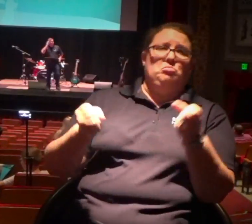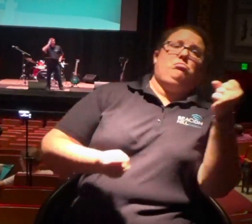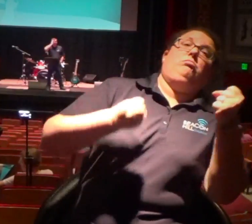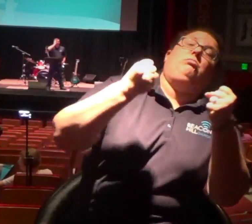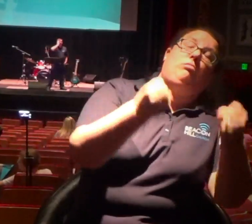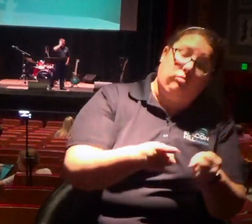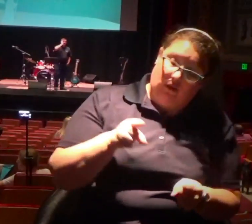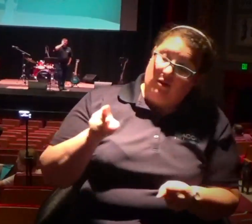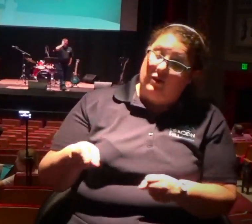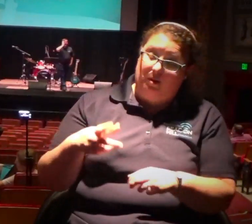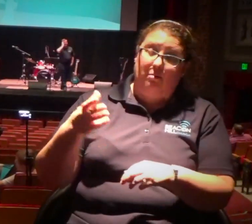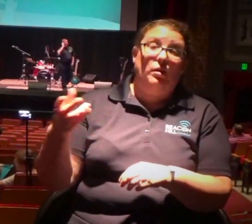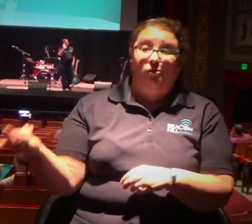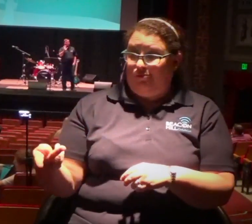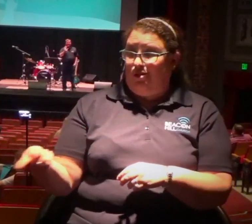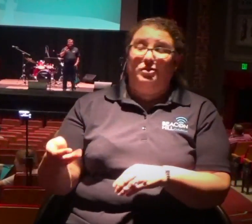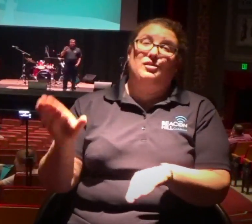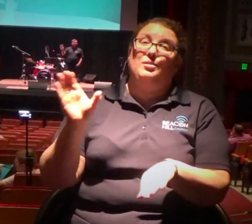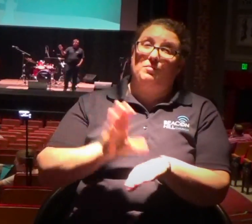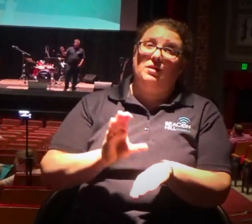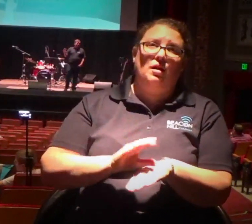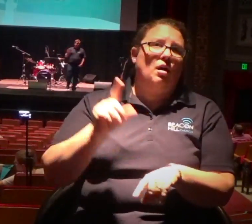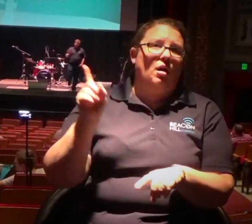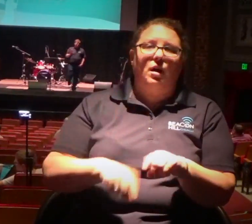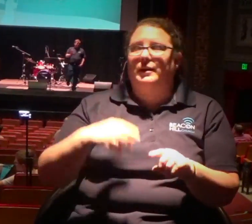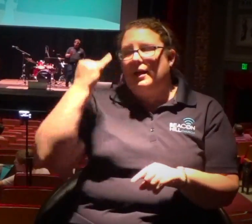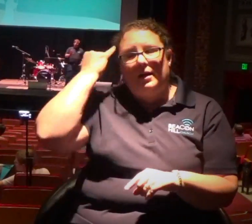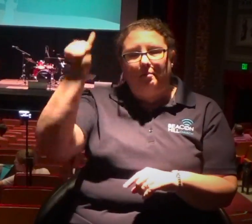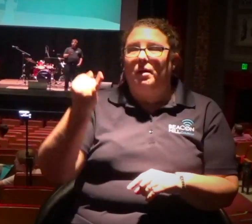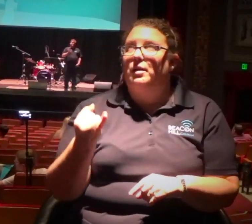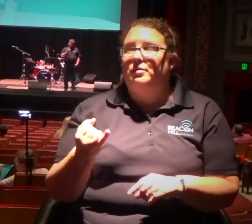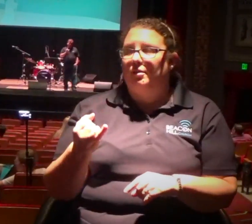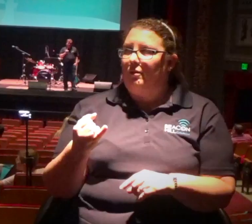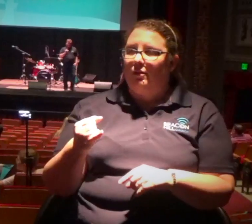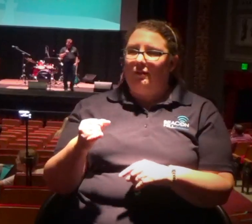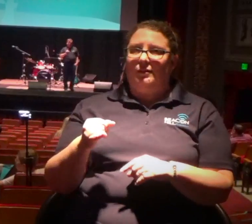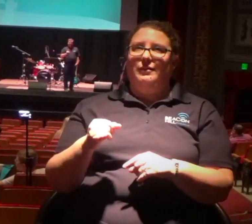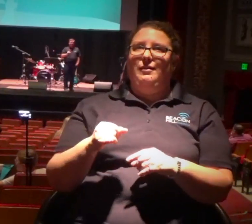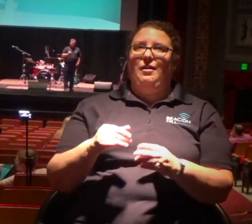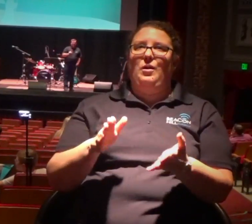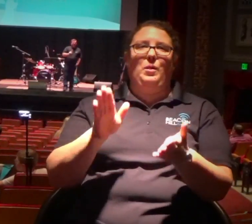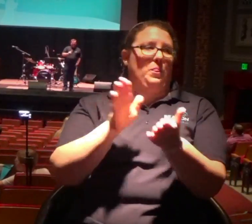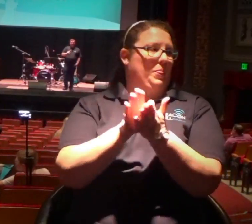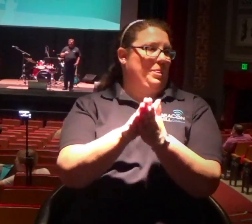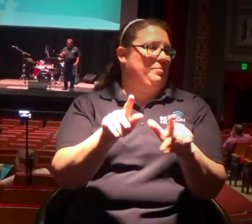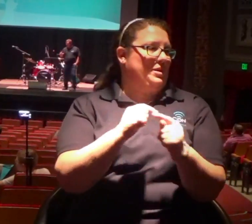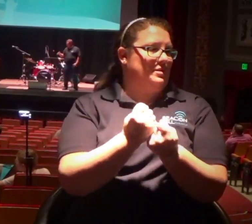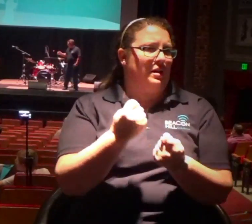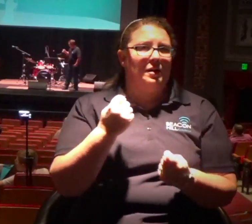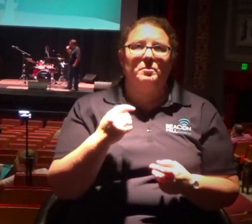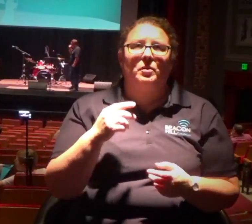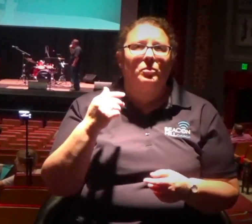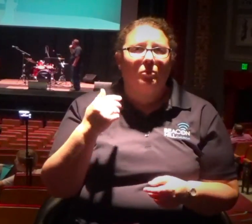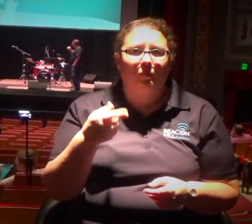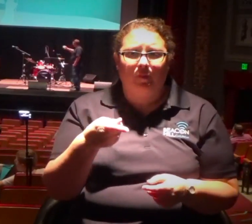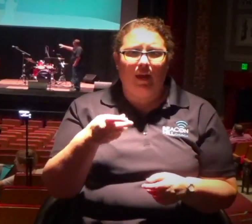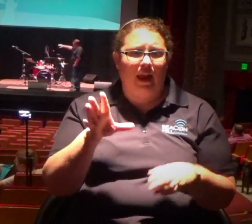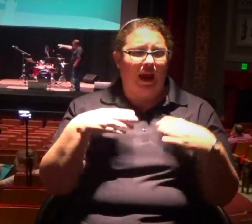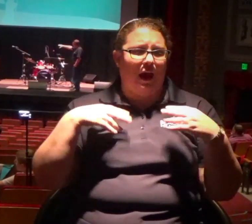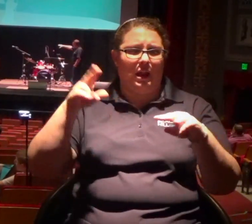y'all, I can't even imagine the praise team. Imagine this happening. This literally happened. They have a chair for me where I sit in